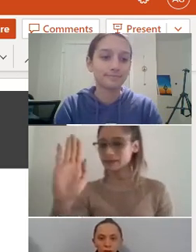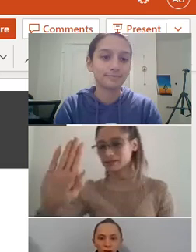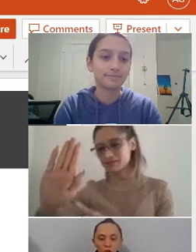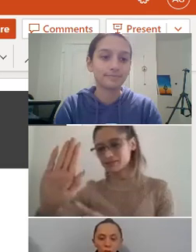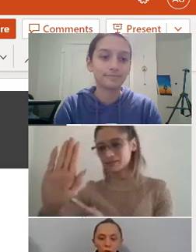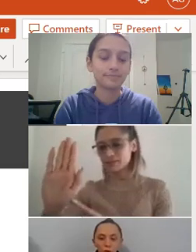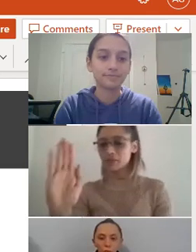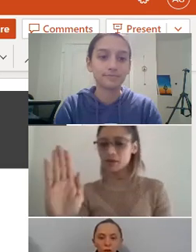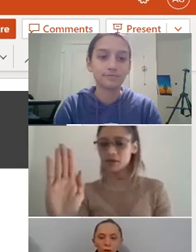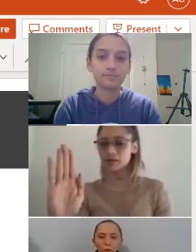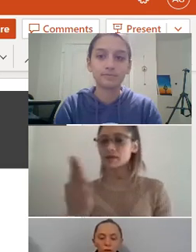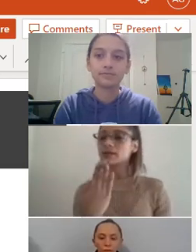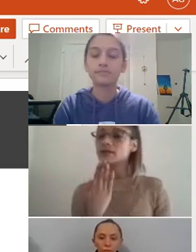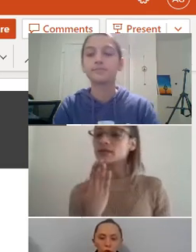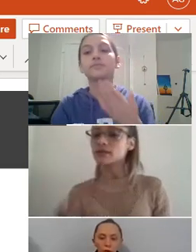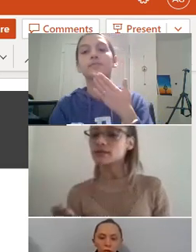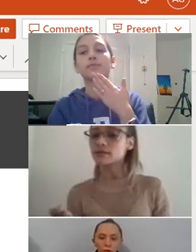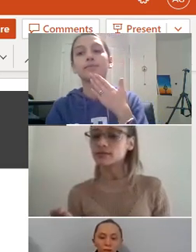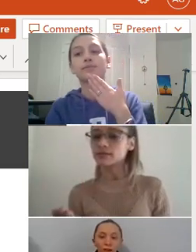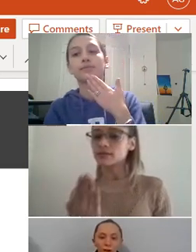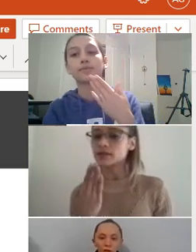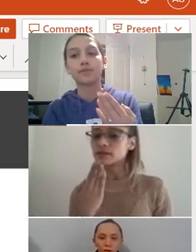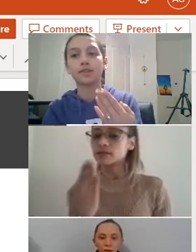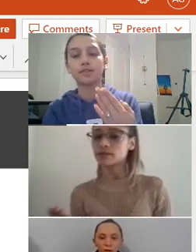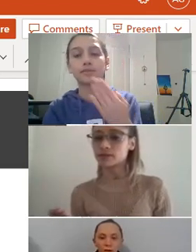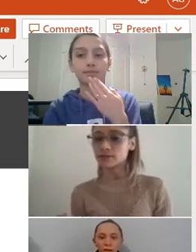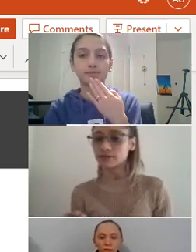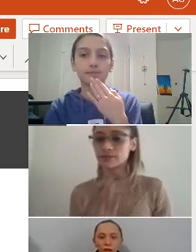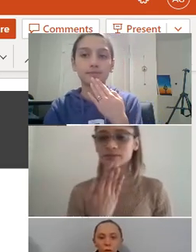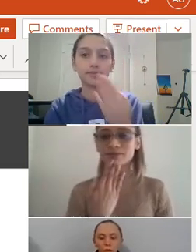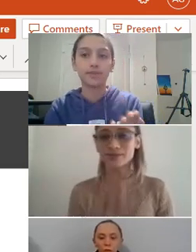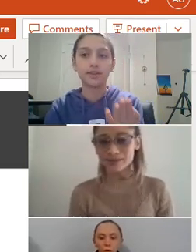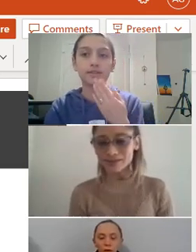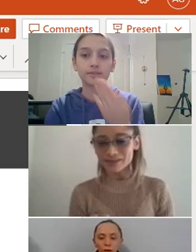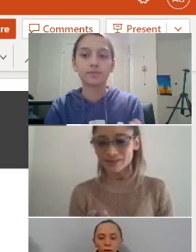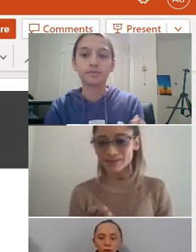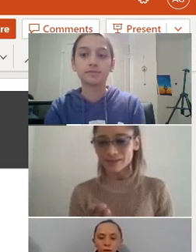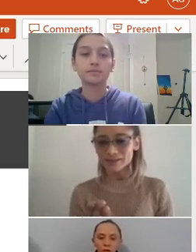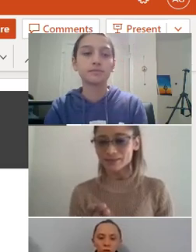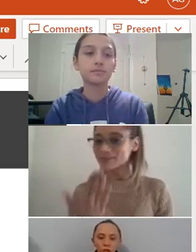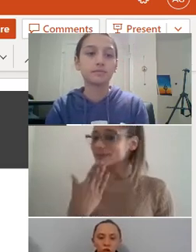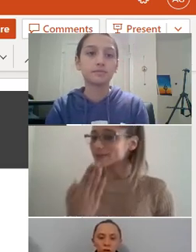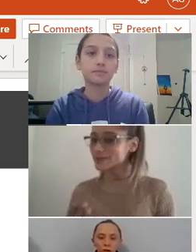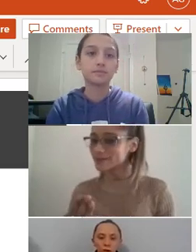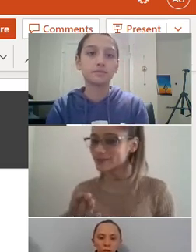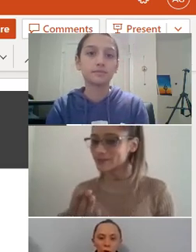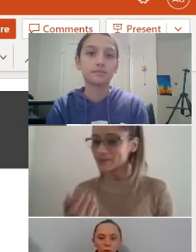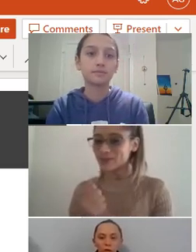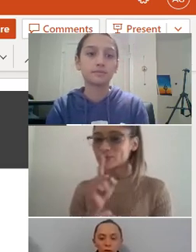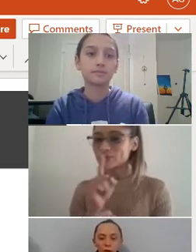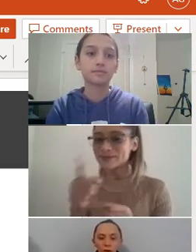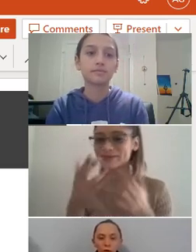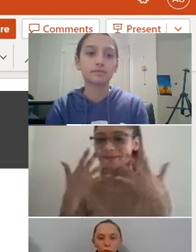So this is the handshake of a B, but your thumb is to the side of it. And thank you. So it touches your chin and comes